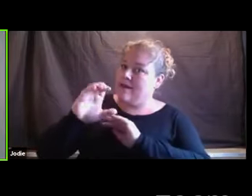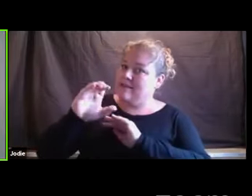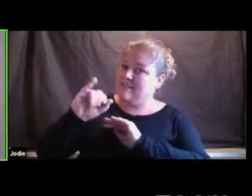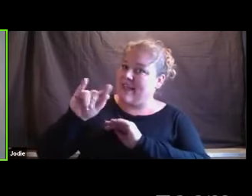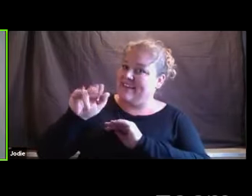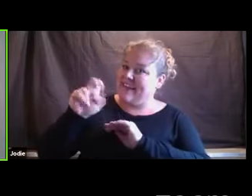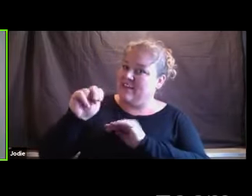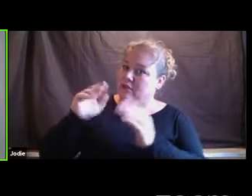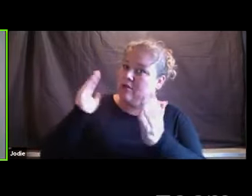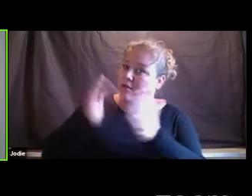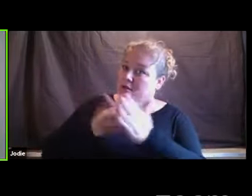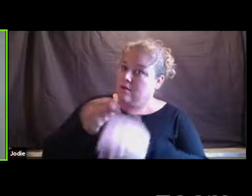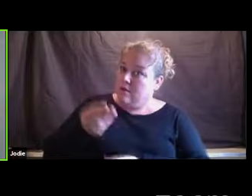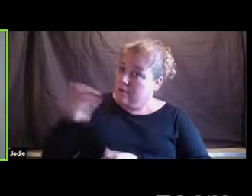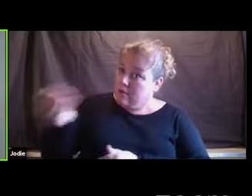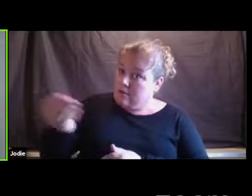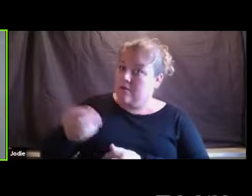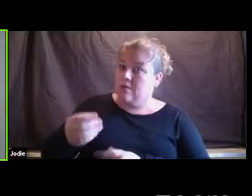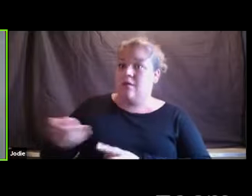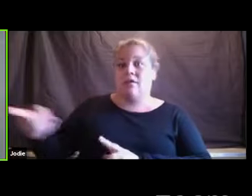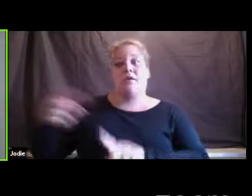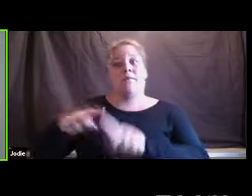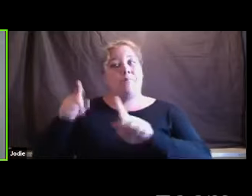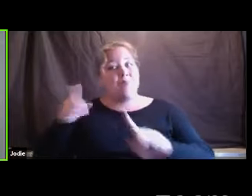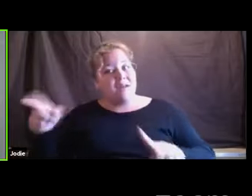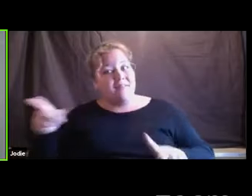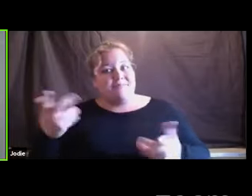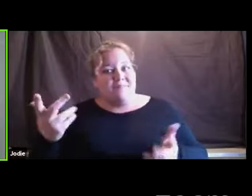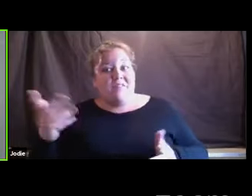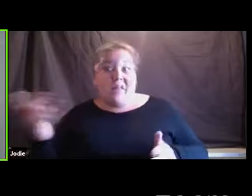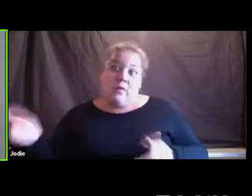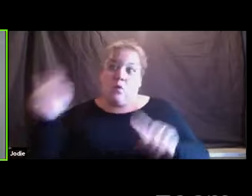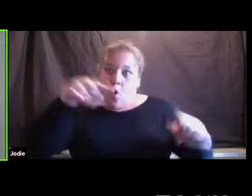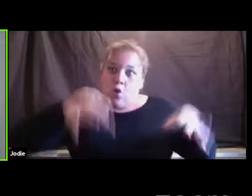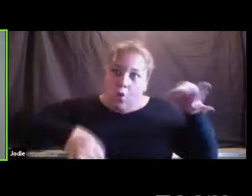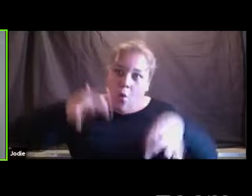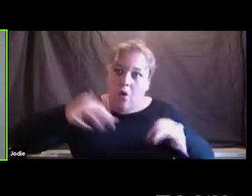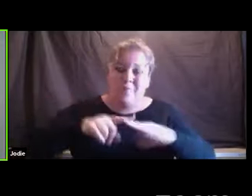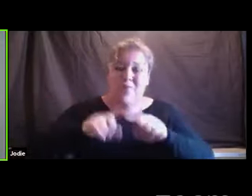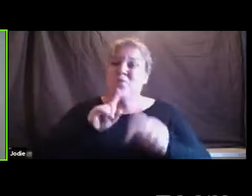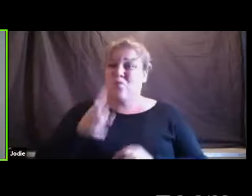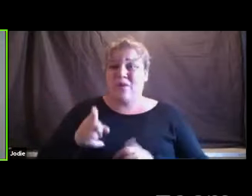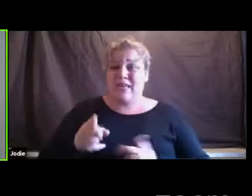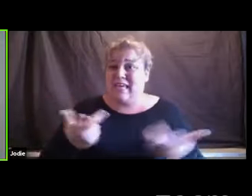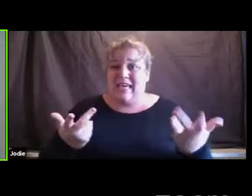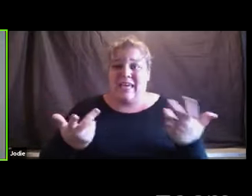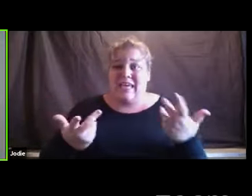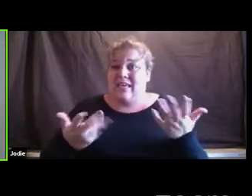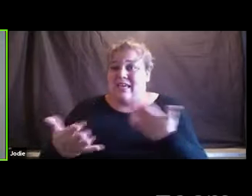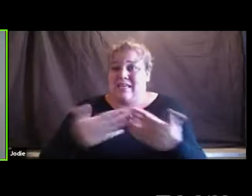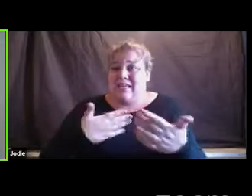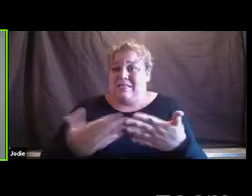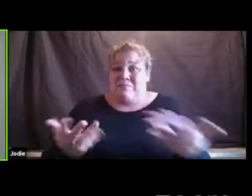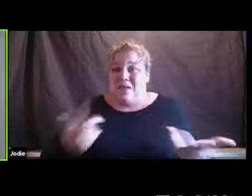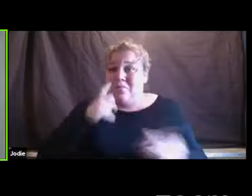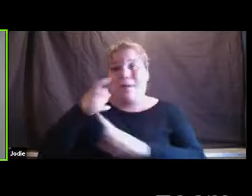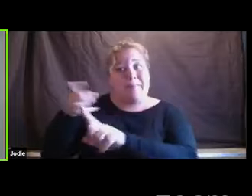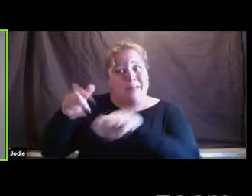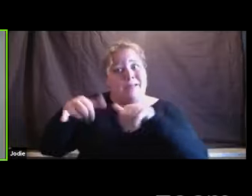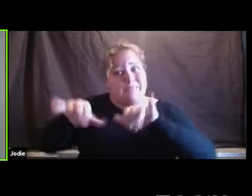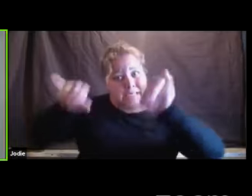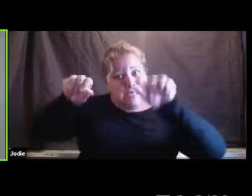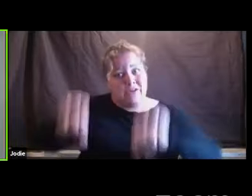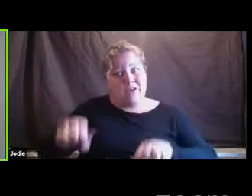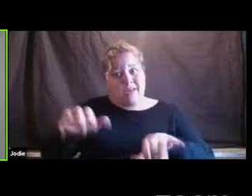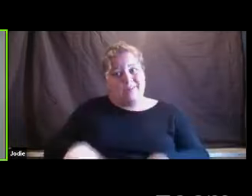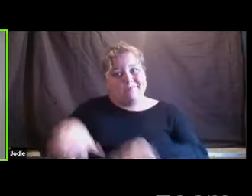we lose because the event can still take place. And our goal is not to cite someone and take them to court. Our goal